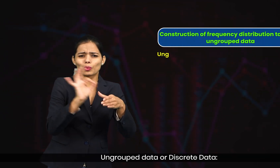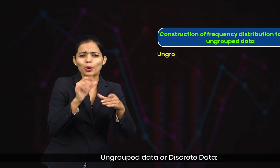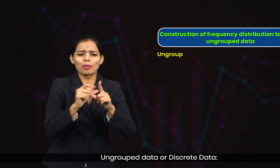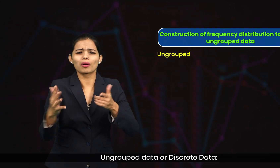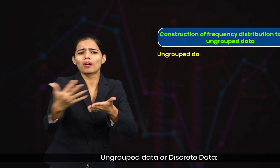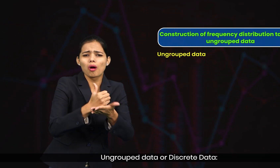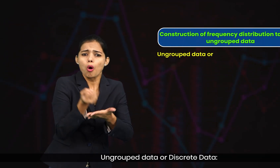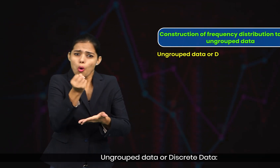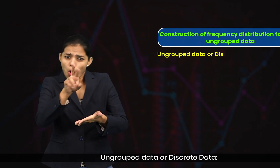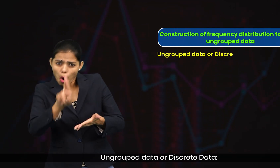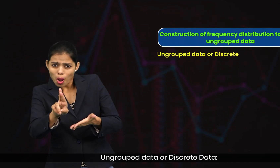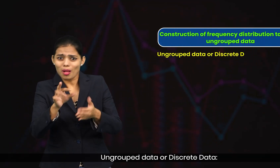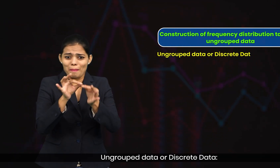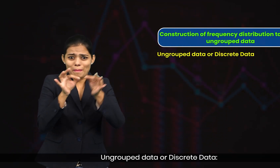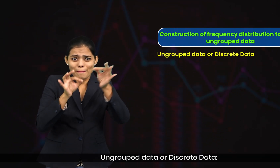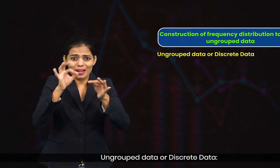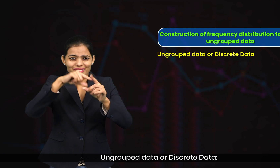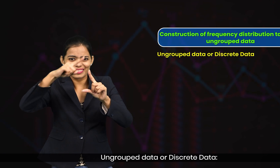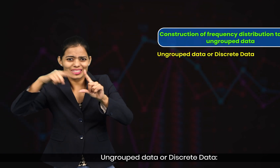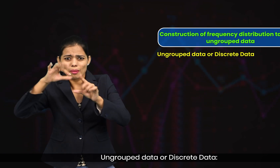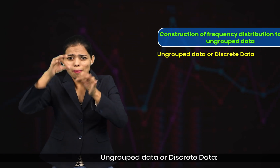Ungrouped data or discrete data.